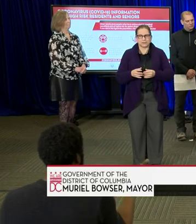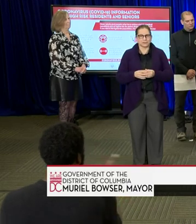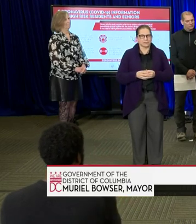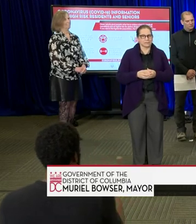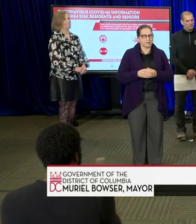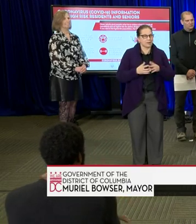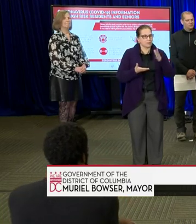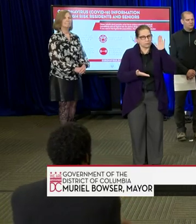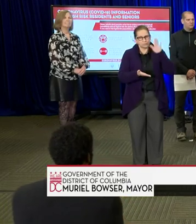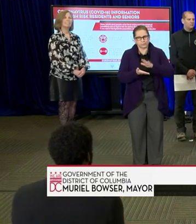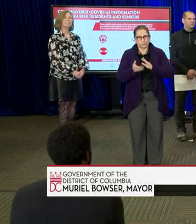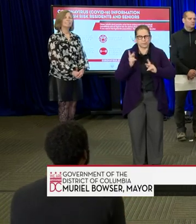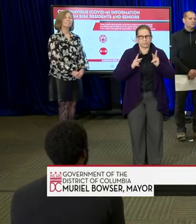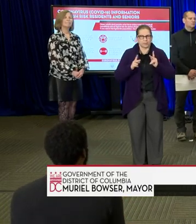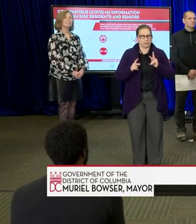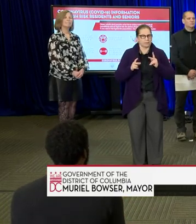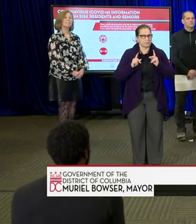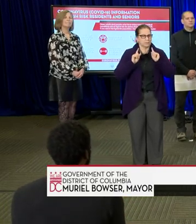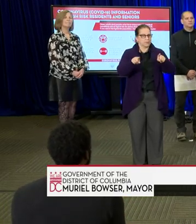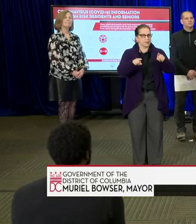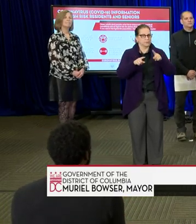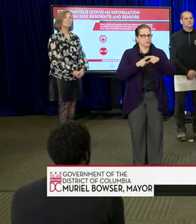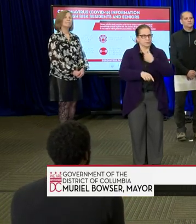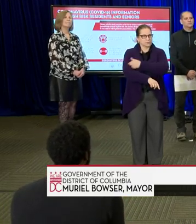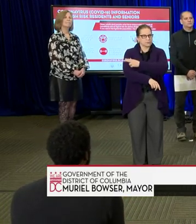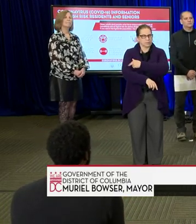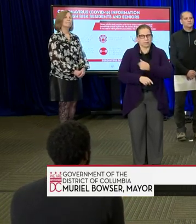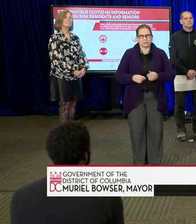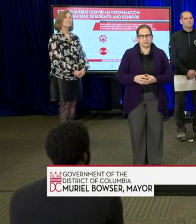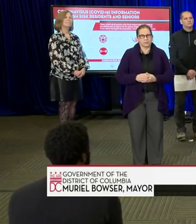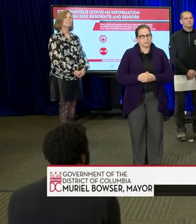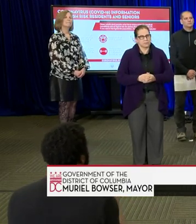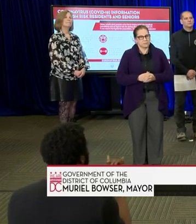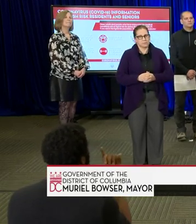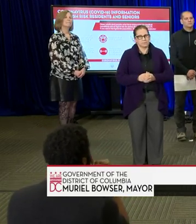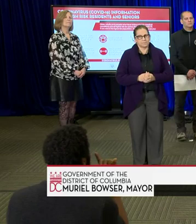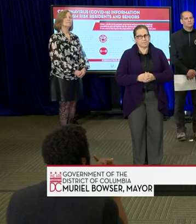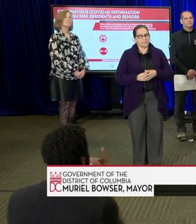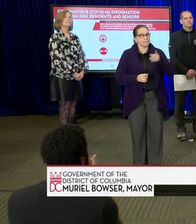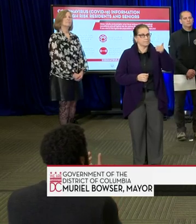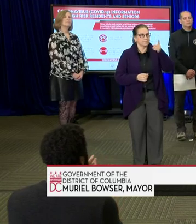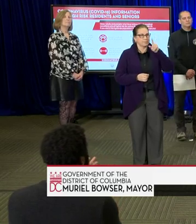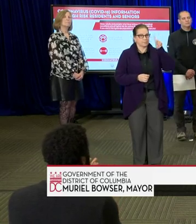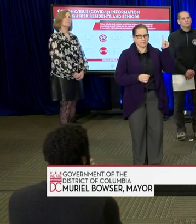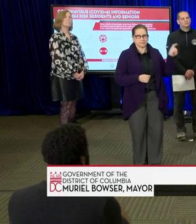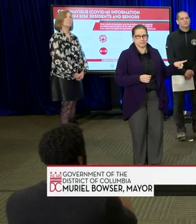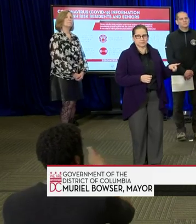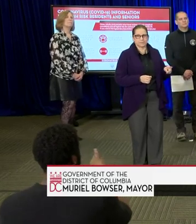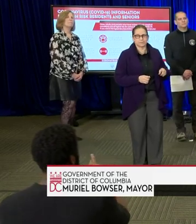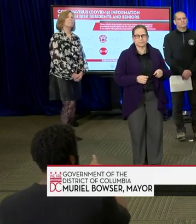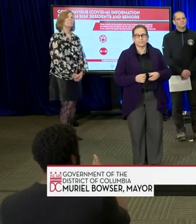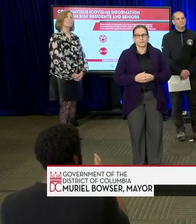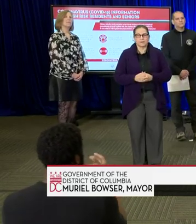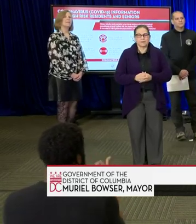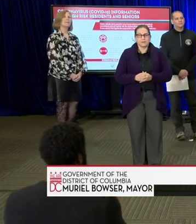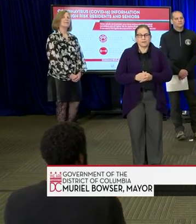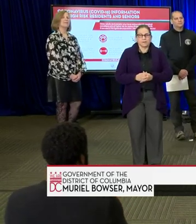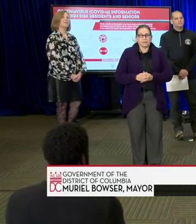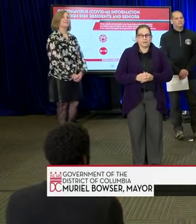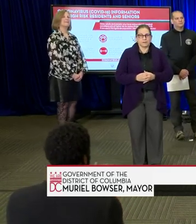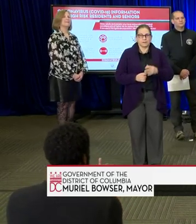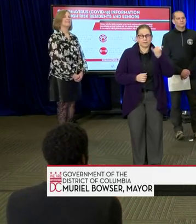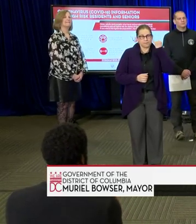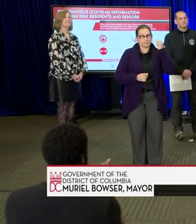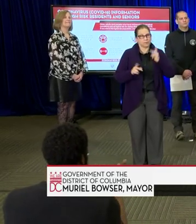in need. Yes. So in cases where a doctor were to recommend to someone that they self-quarantine or self-isolate or whatever term you want to use, is there a system by